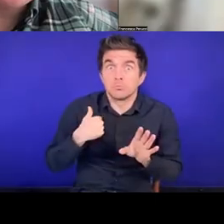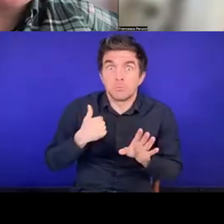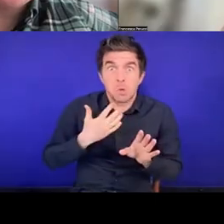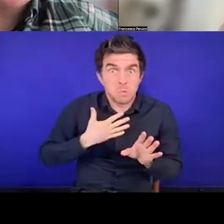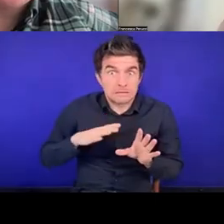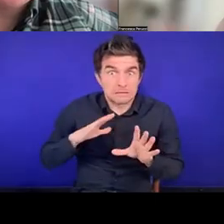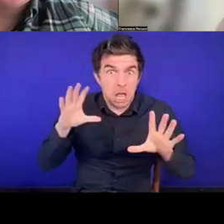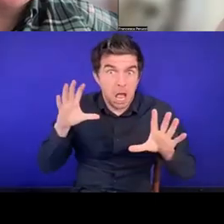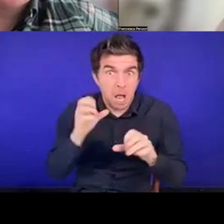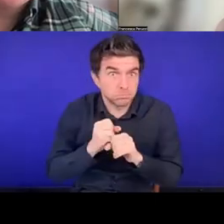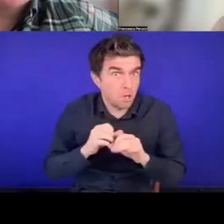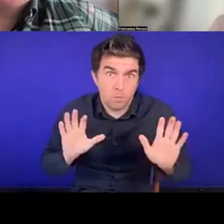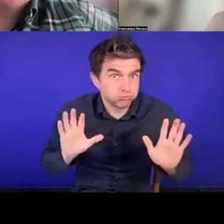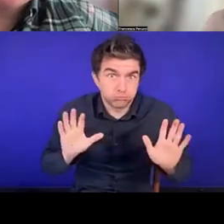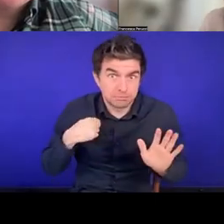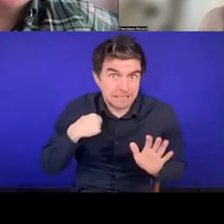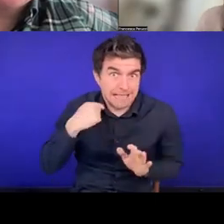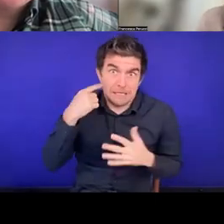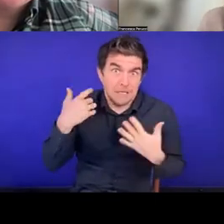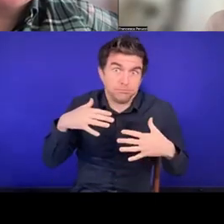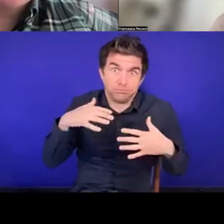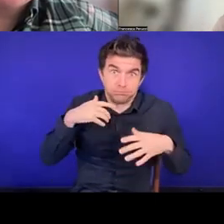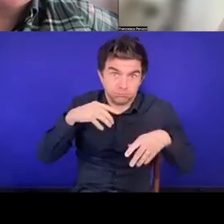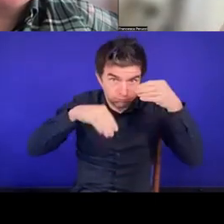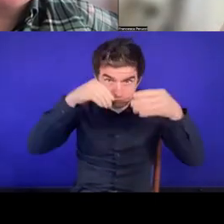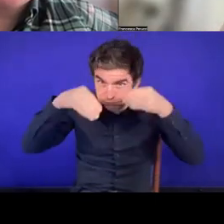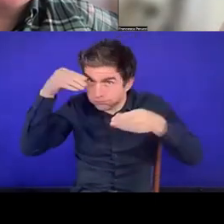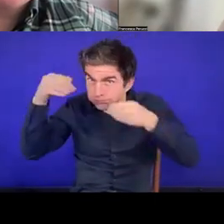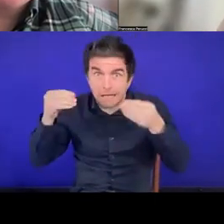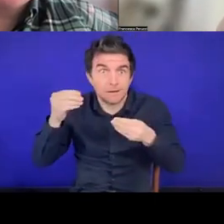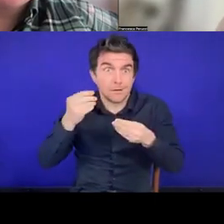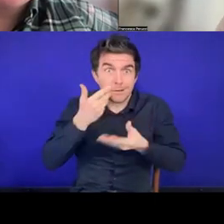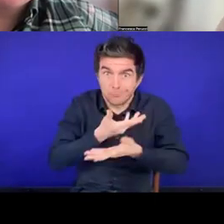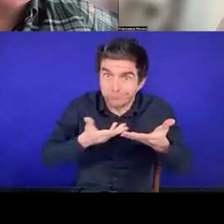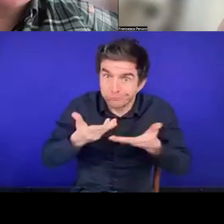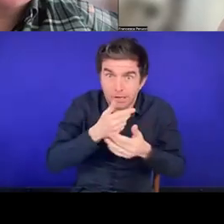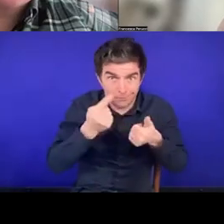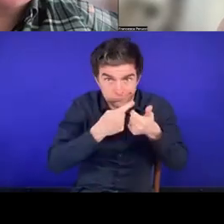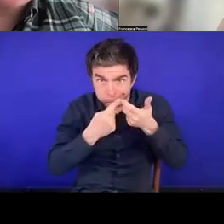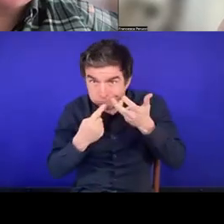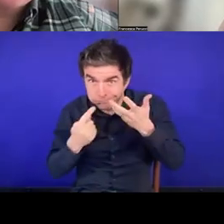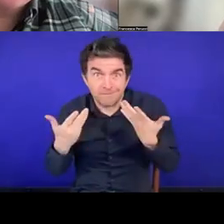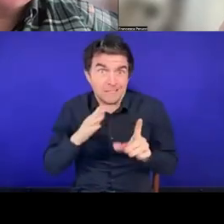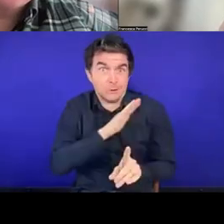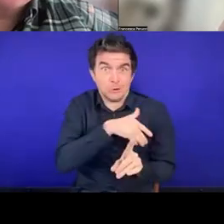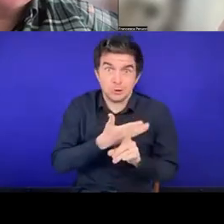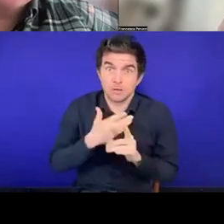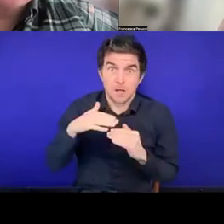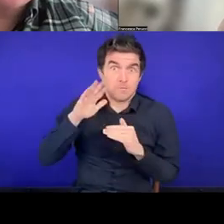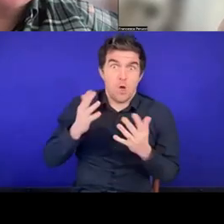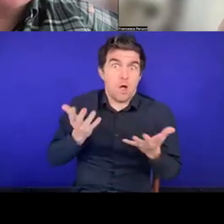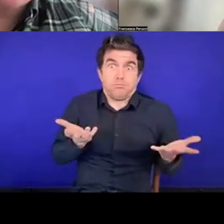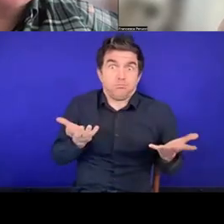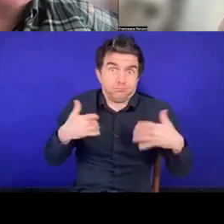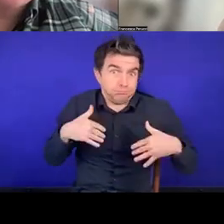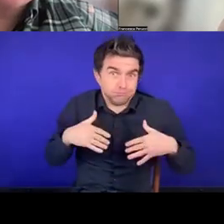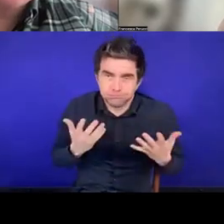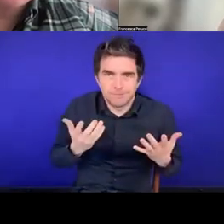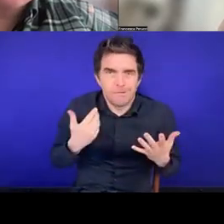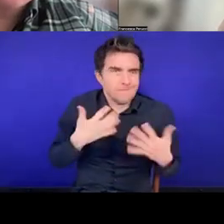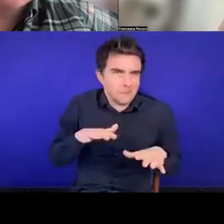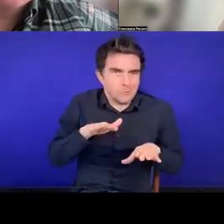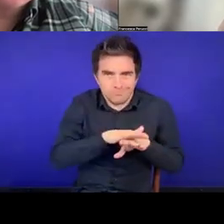elements that are covered, and more, a lot more than even what we cover in the guidance material. But just to say that,